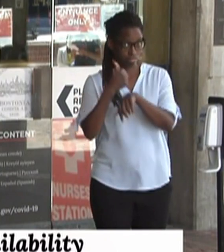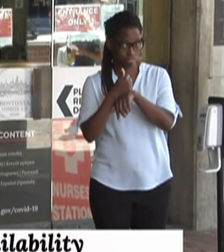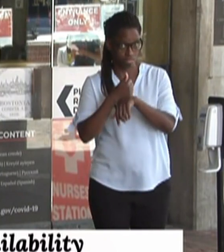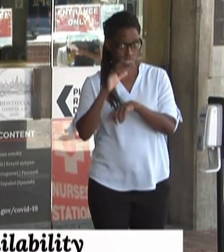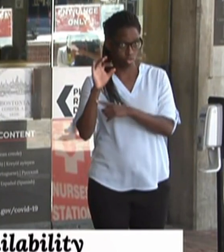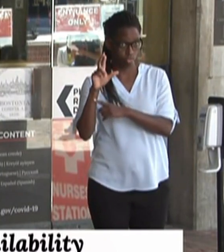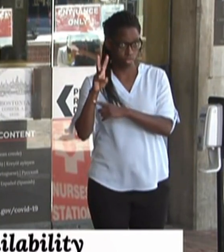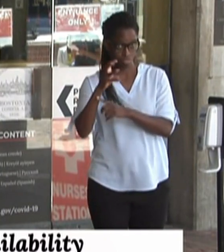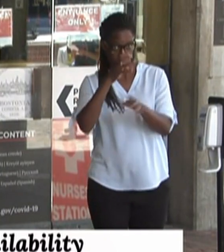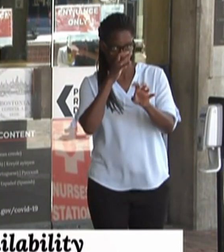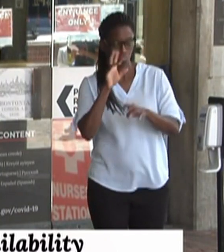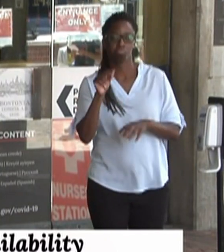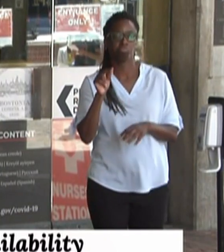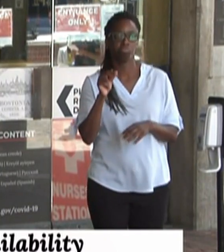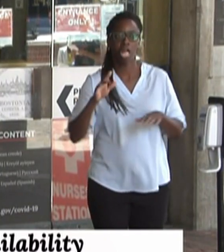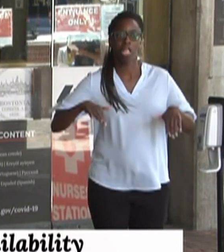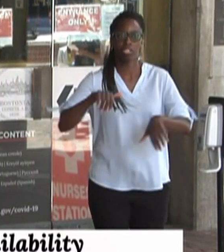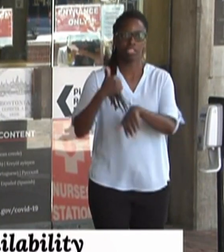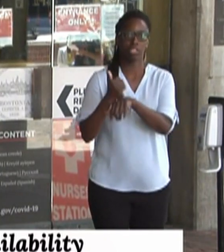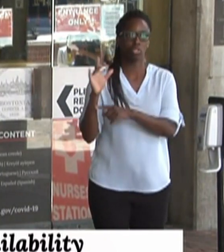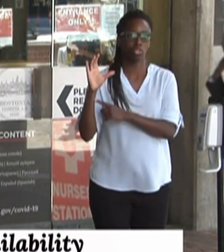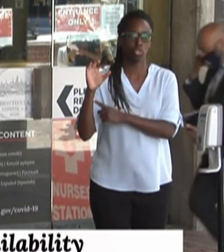them, but you can dive a little deeper in it if you don't mind.